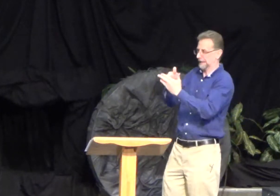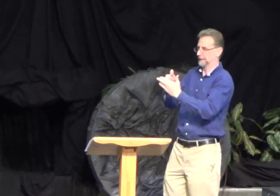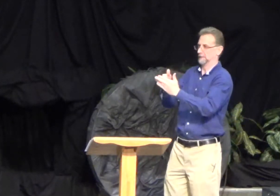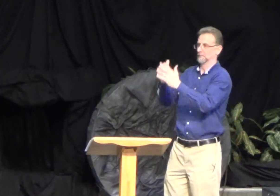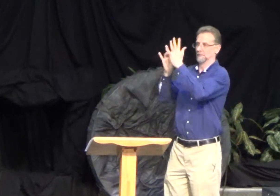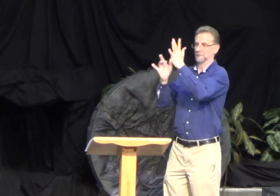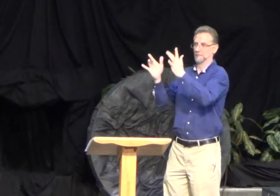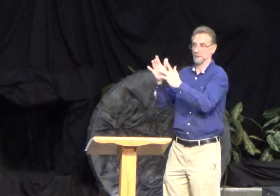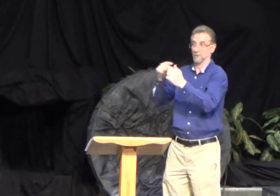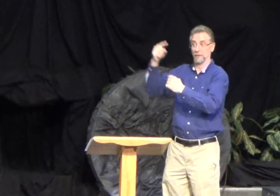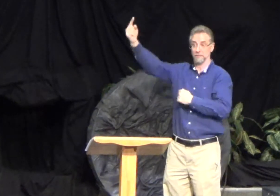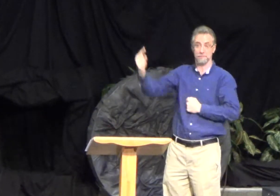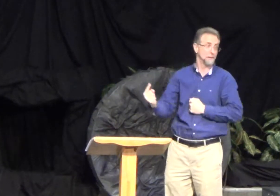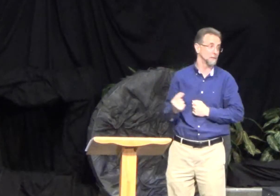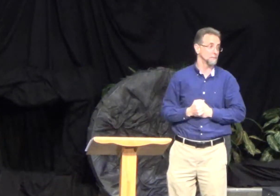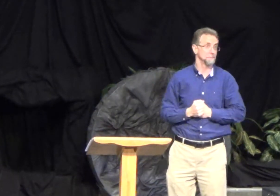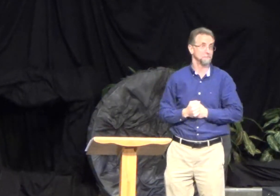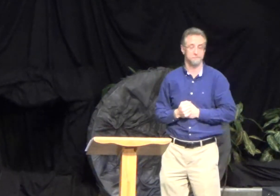Because most people were against him.